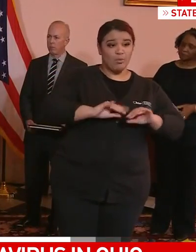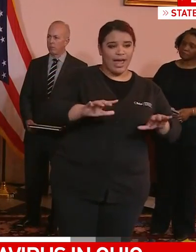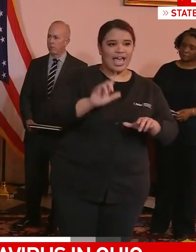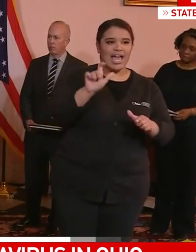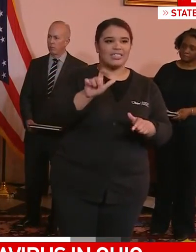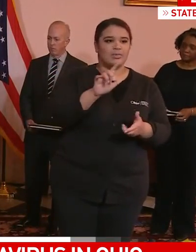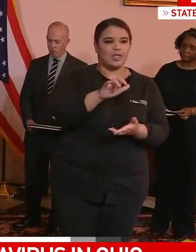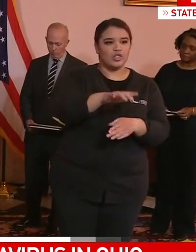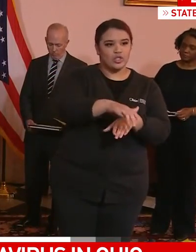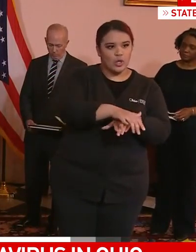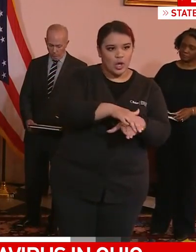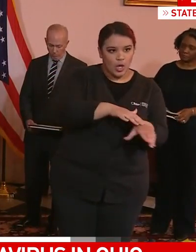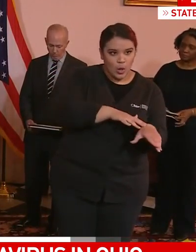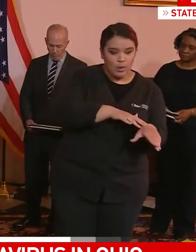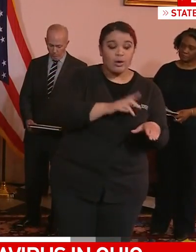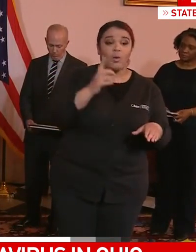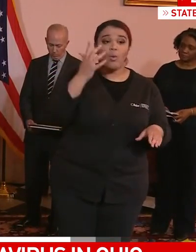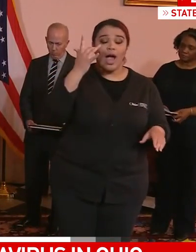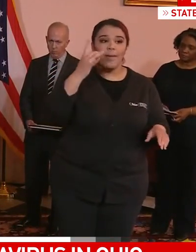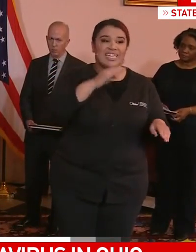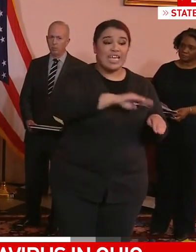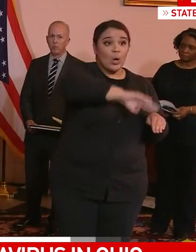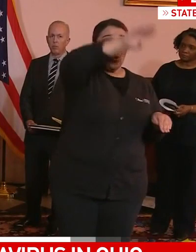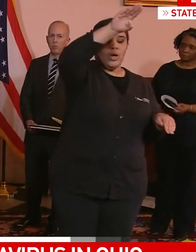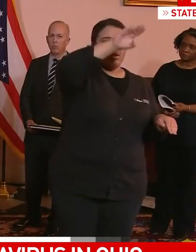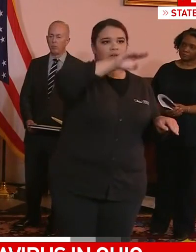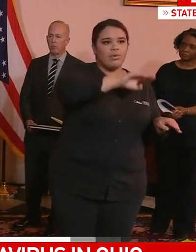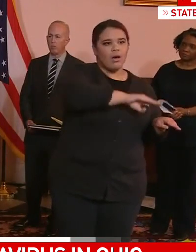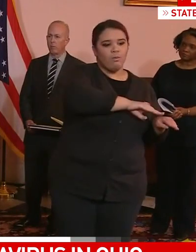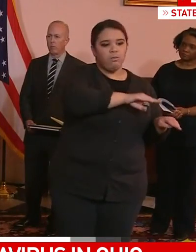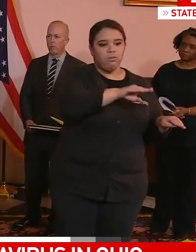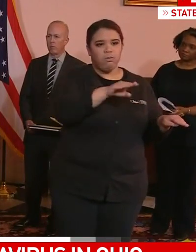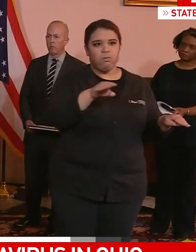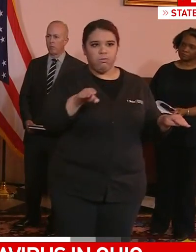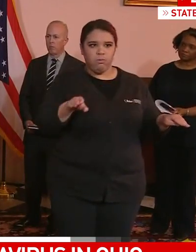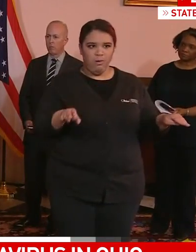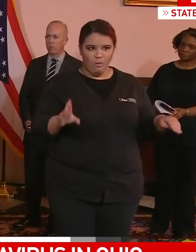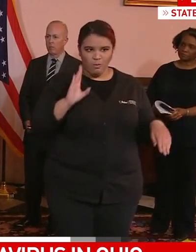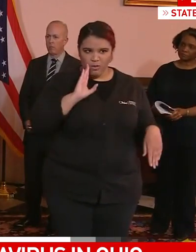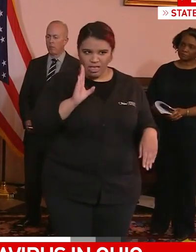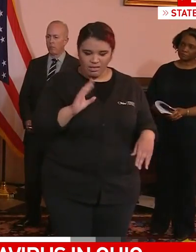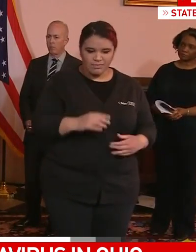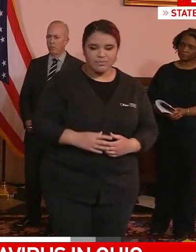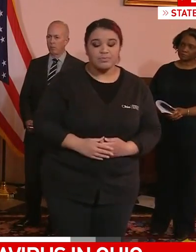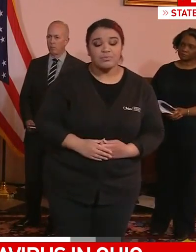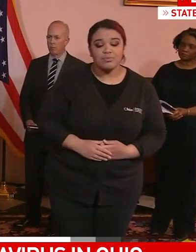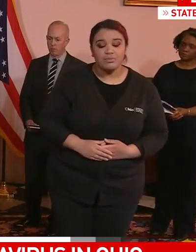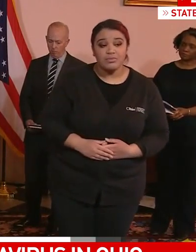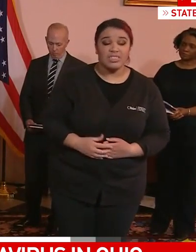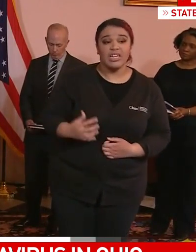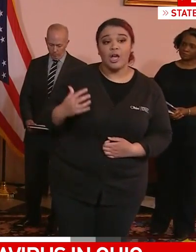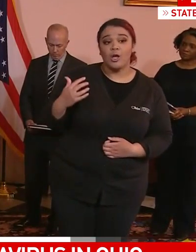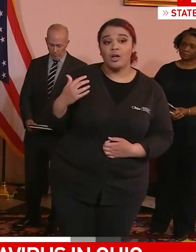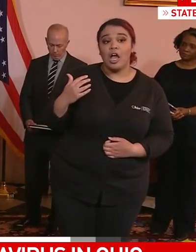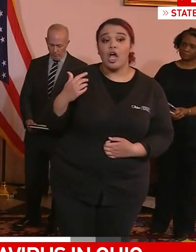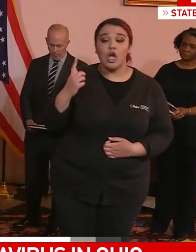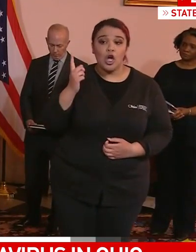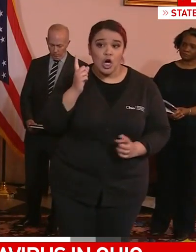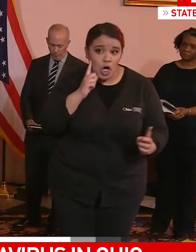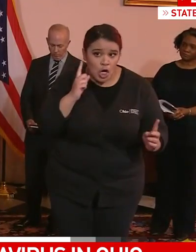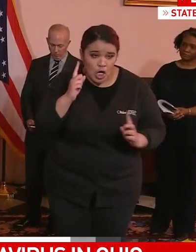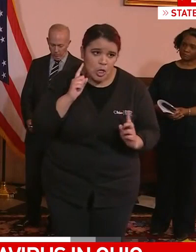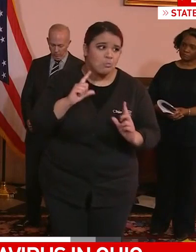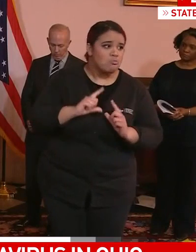that decreases the peak. Early on, I told you that some of the early modeling was saying we might peak at late